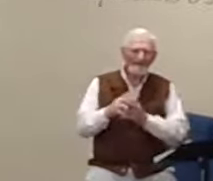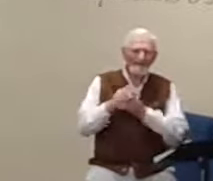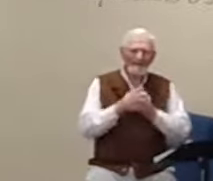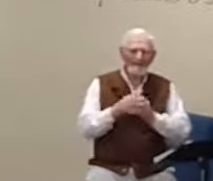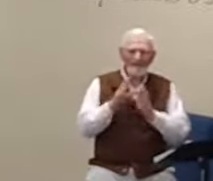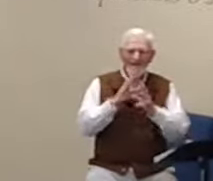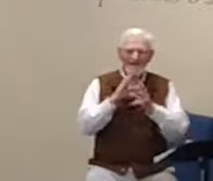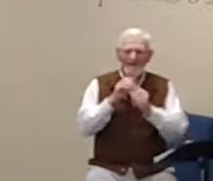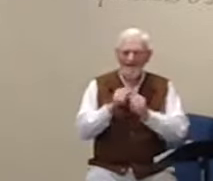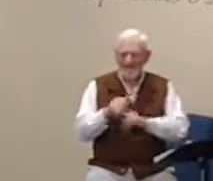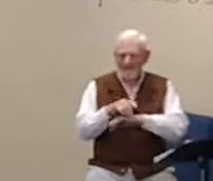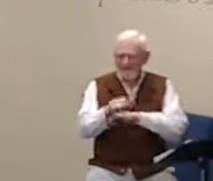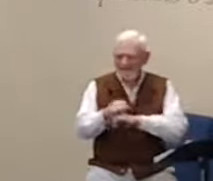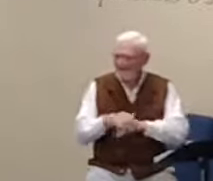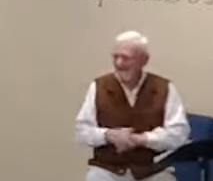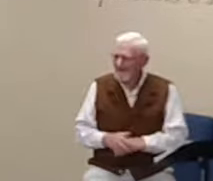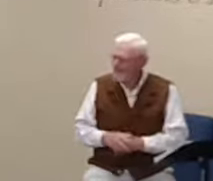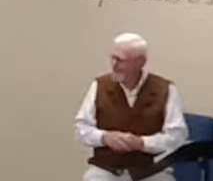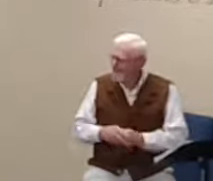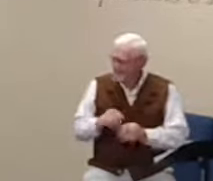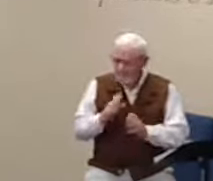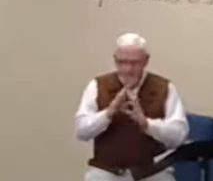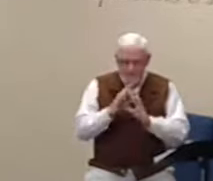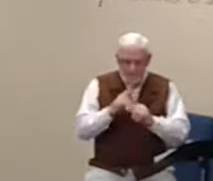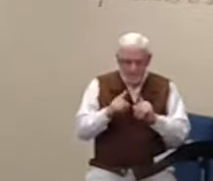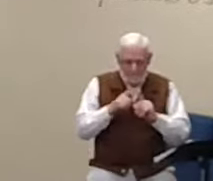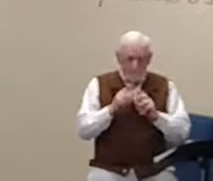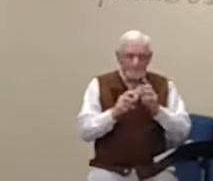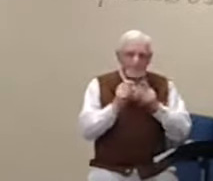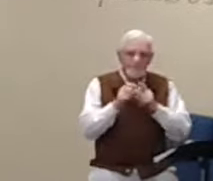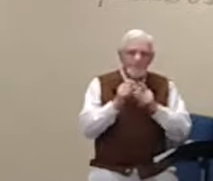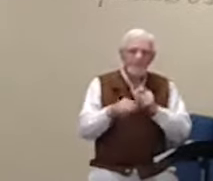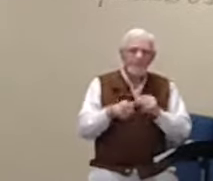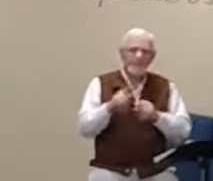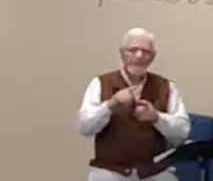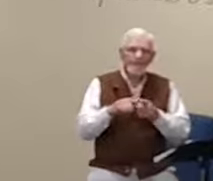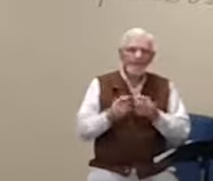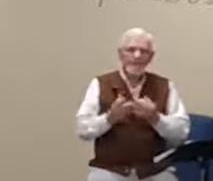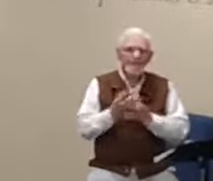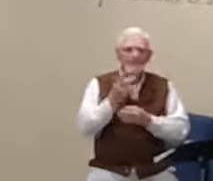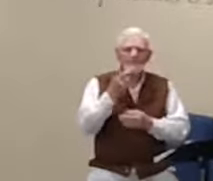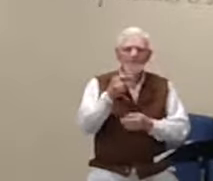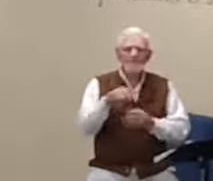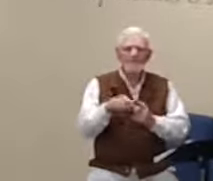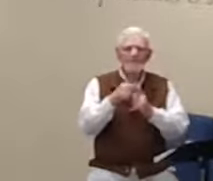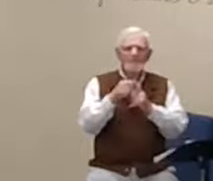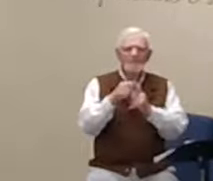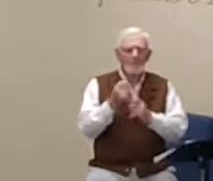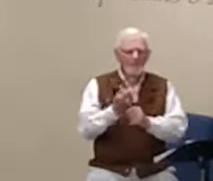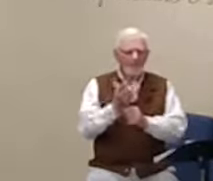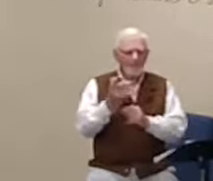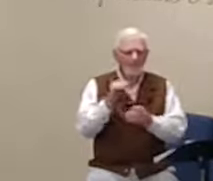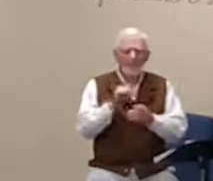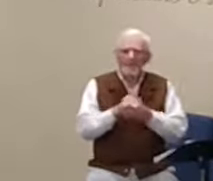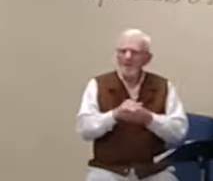anyway, just want to say a couple of words. What we want to sing a special. This is something